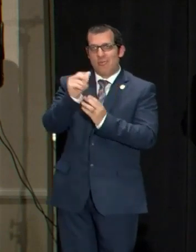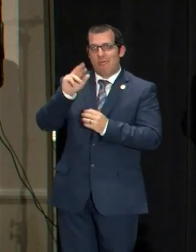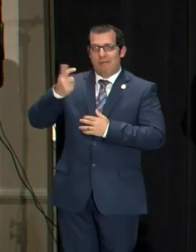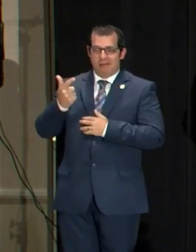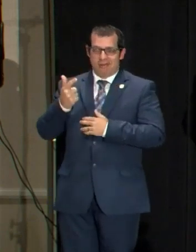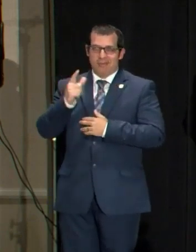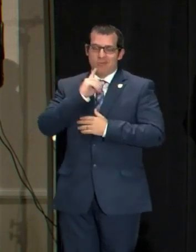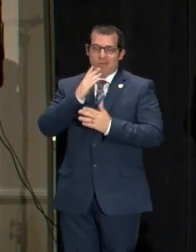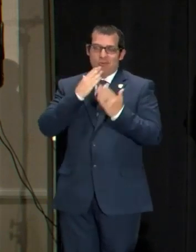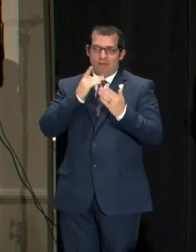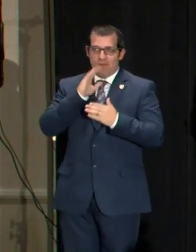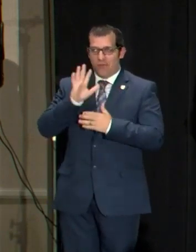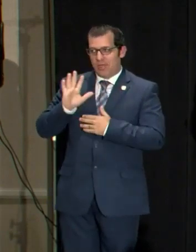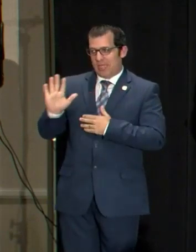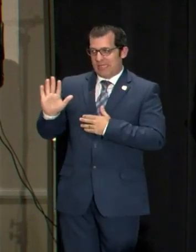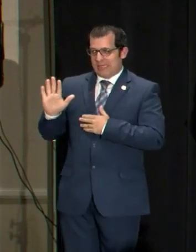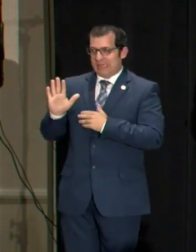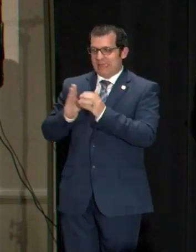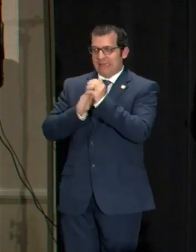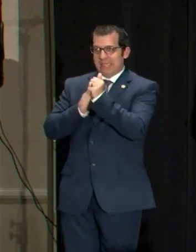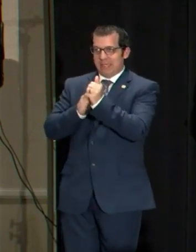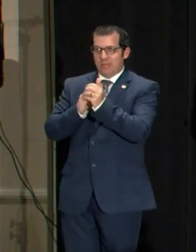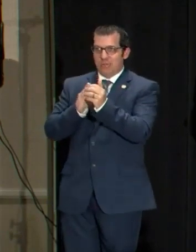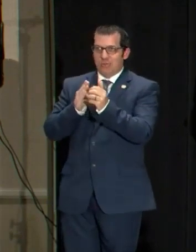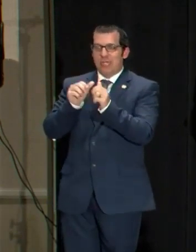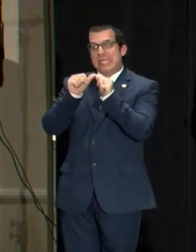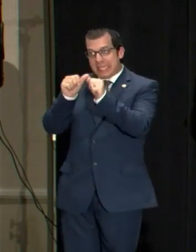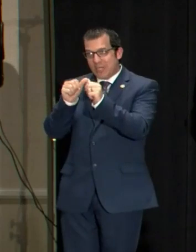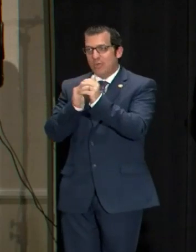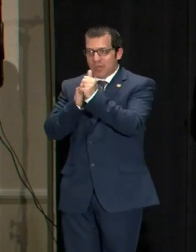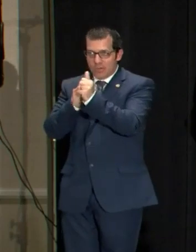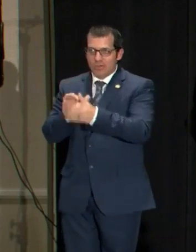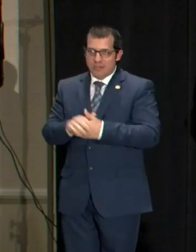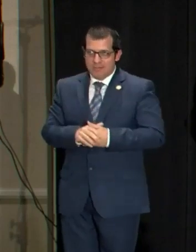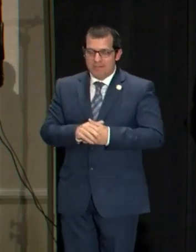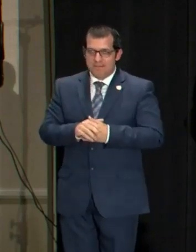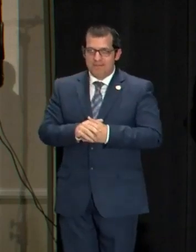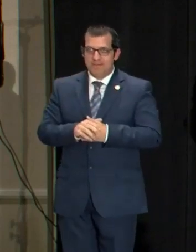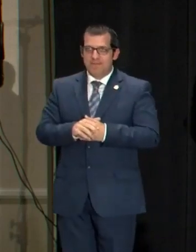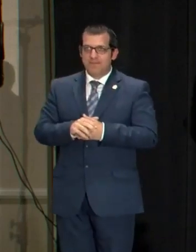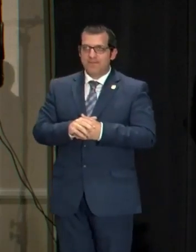August, and grateful for his continued leadership. Today,